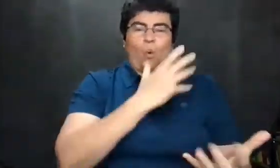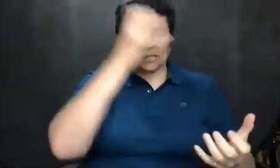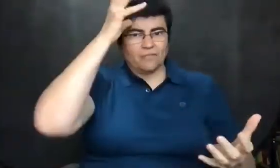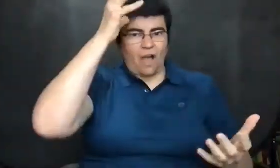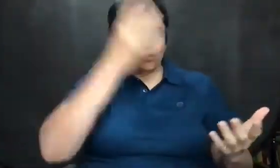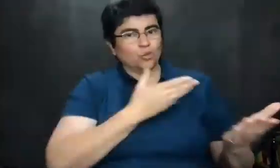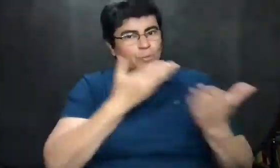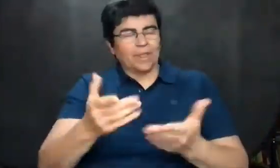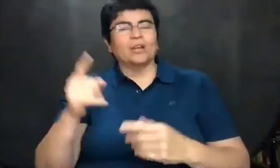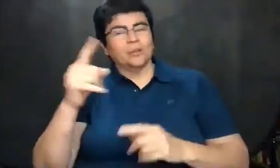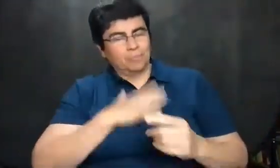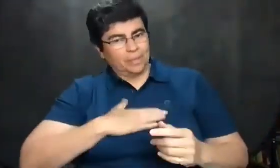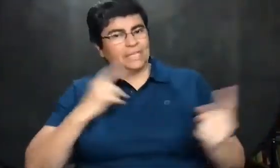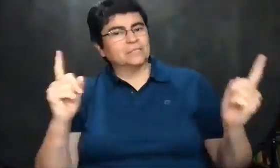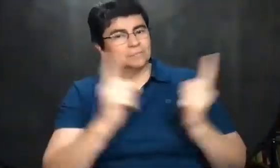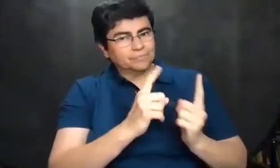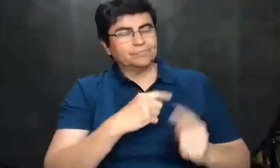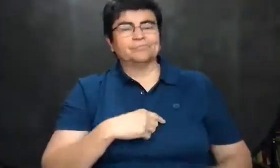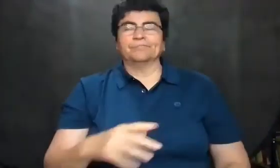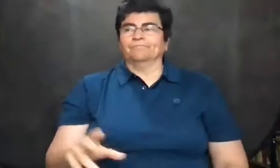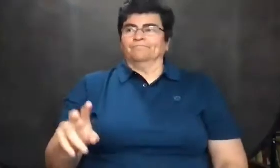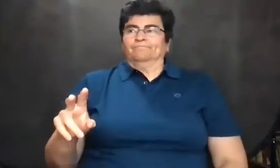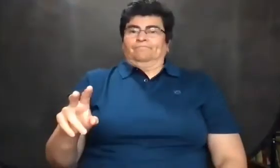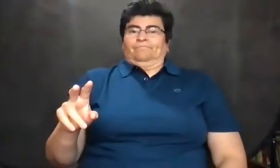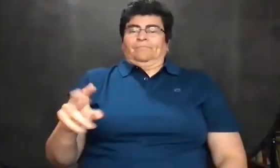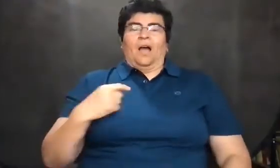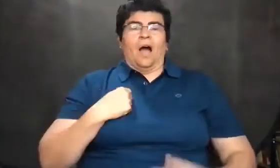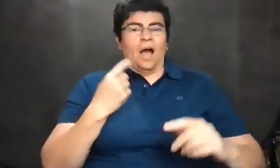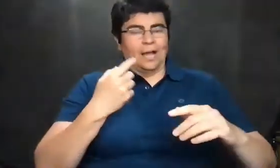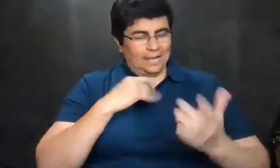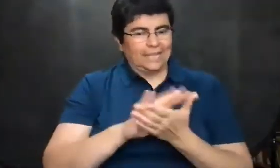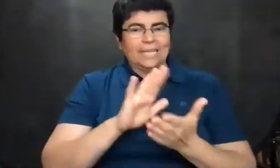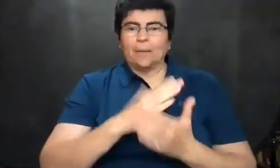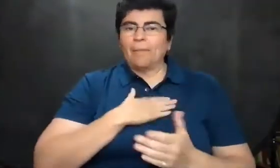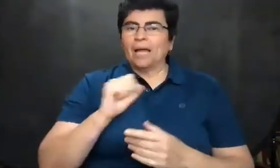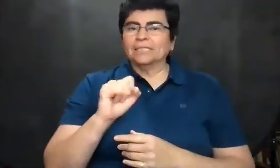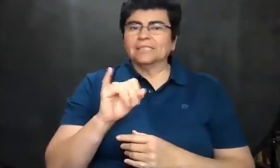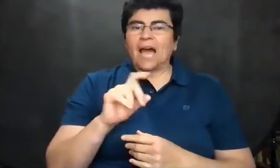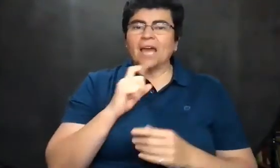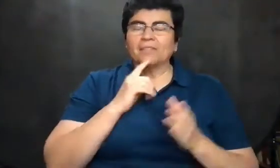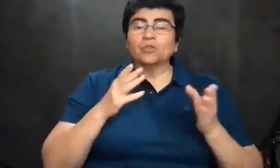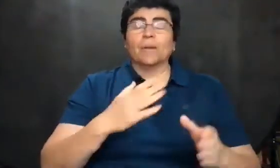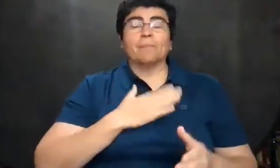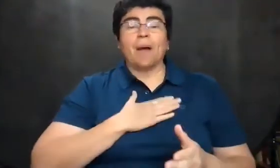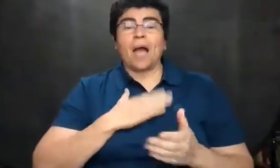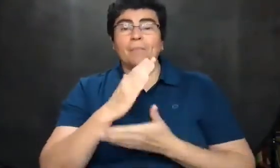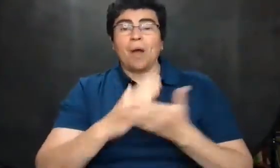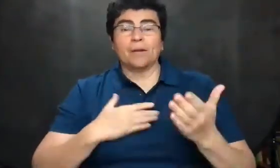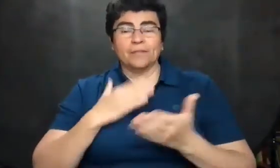him. You know, and I went and I sat down. I mean, I cleaned up my side of the street. My side of the street was that I was too young to get married.